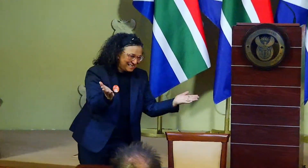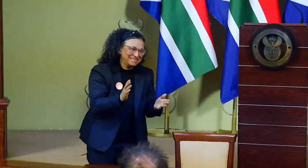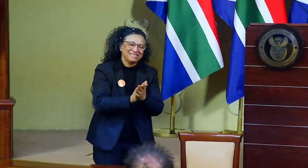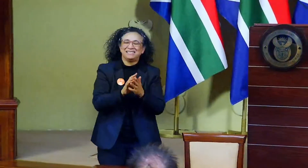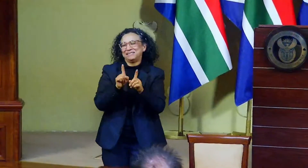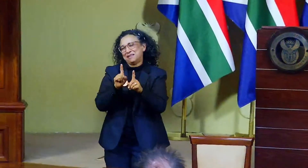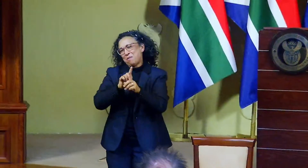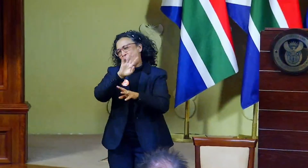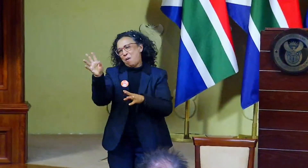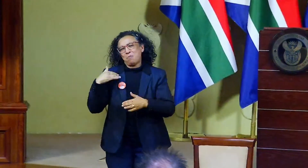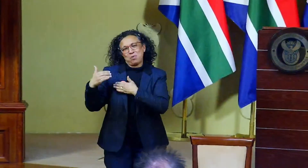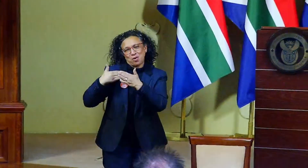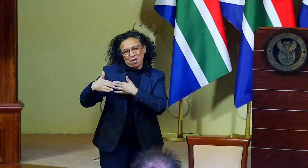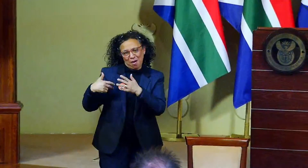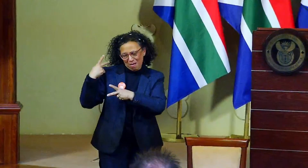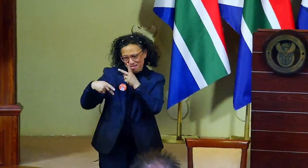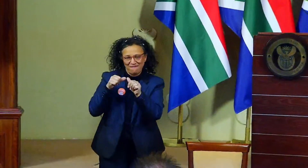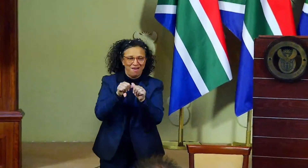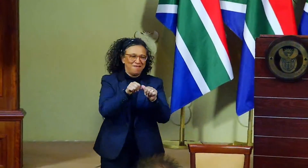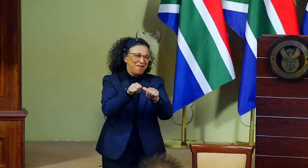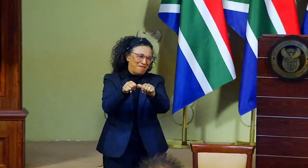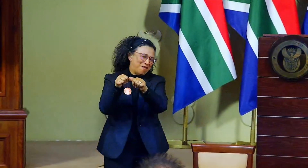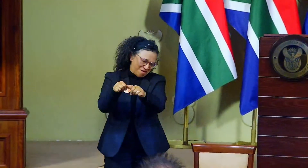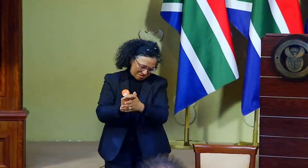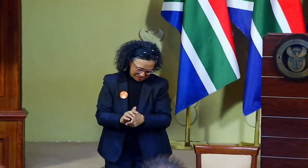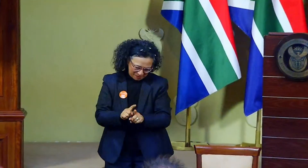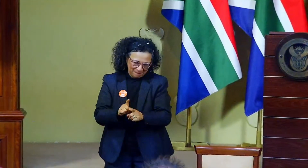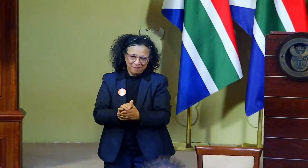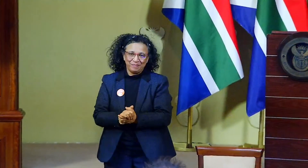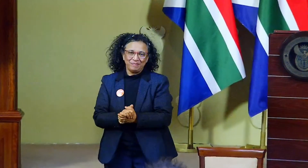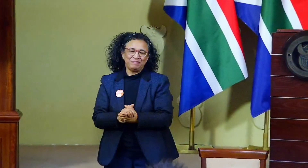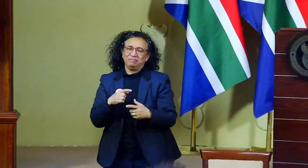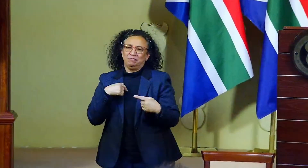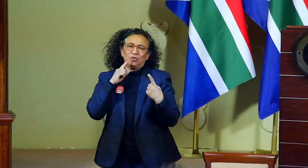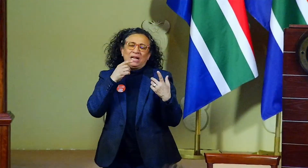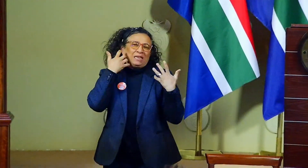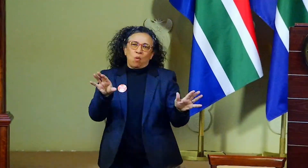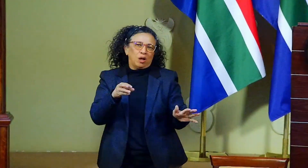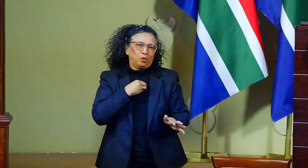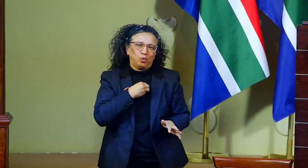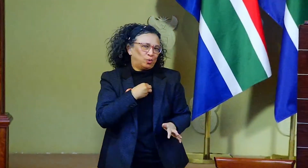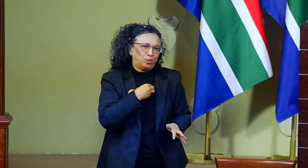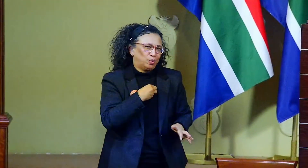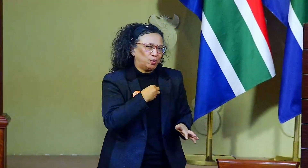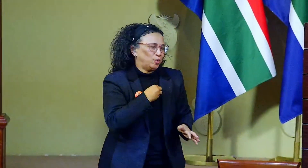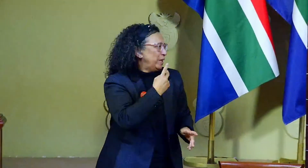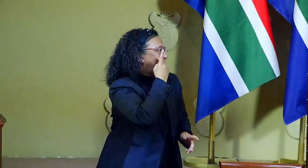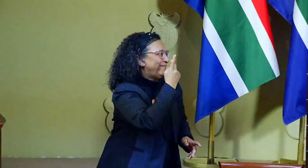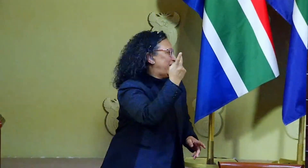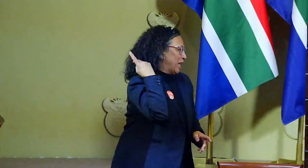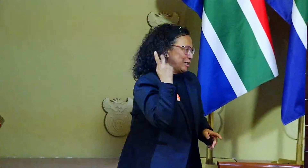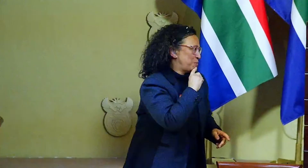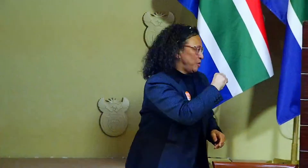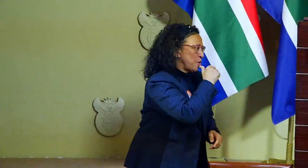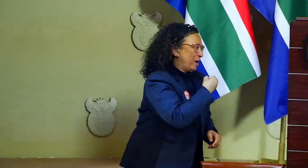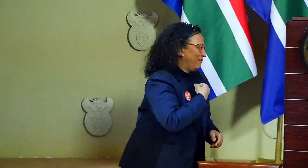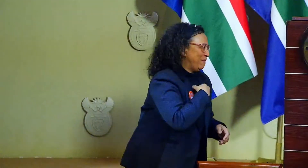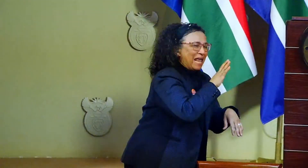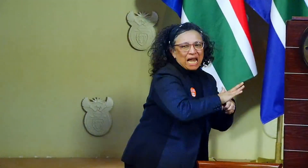Deputy Ministers and Ministers, and all the protocol observed. I don't want